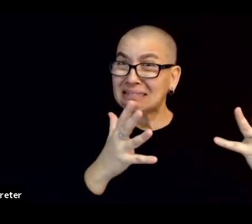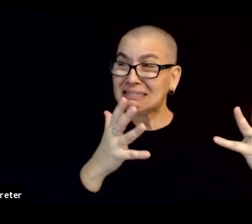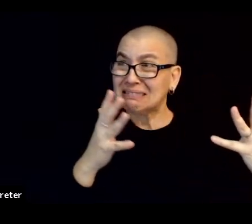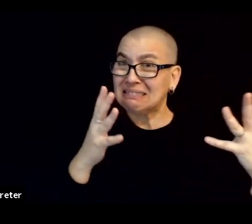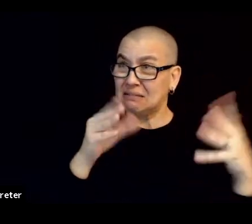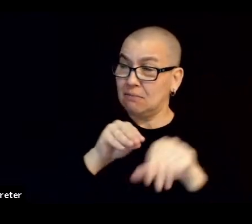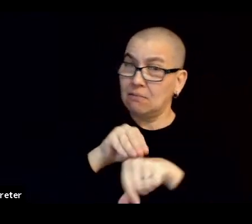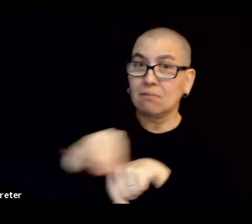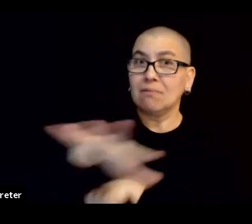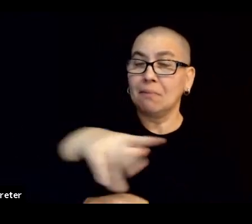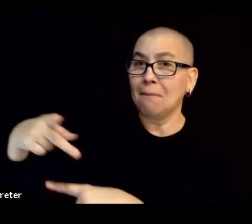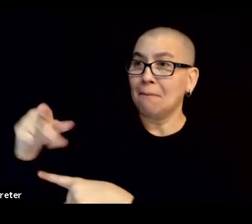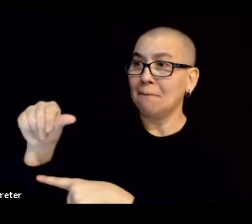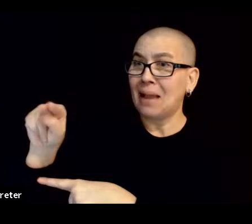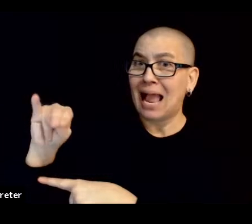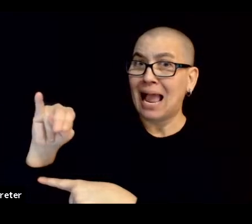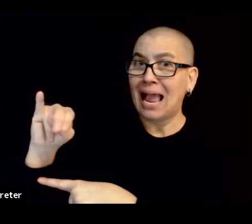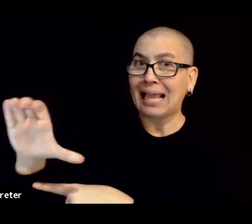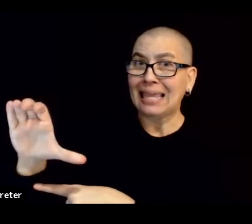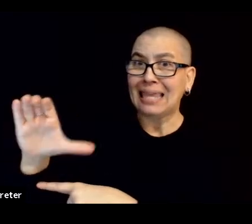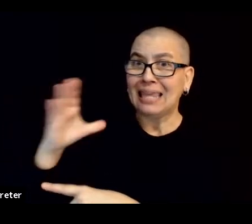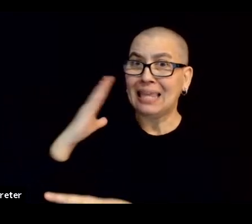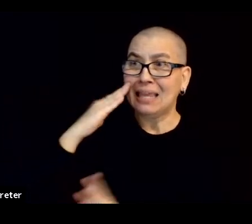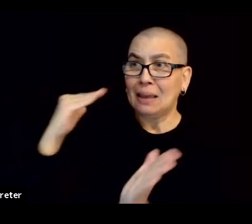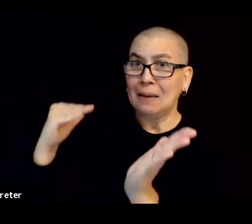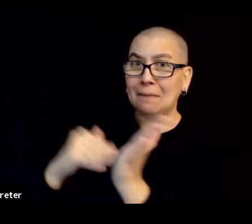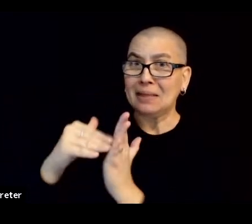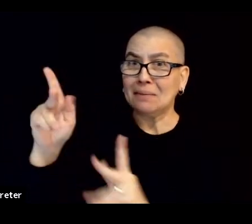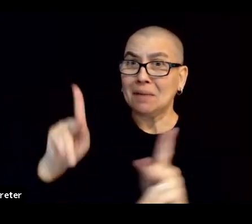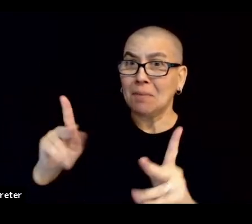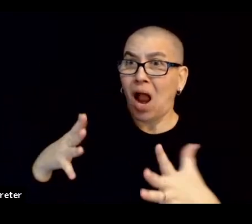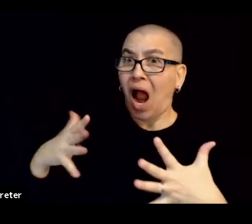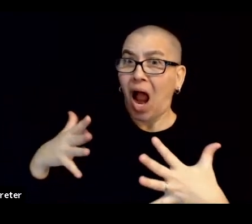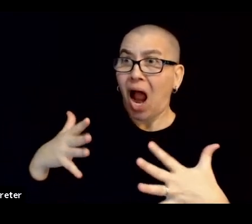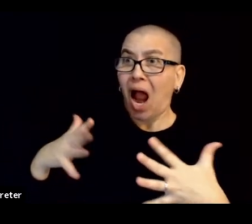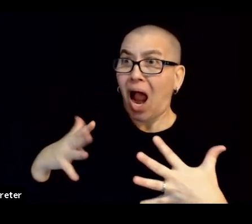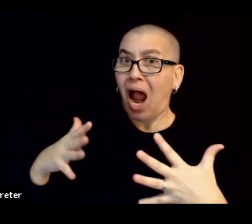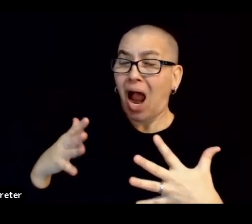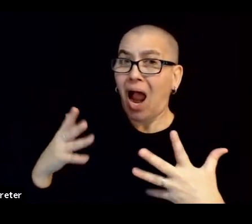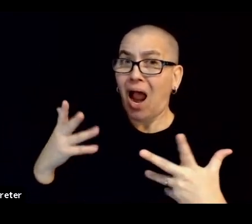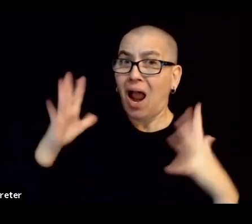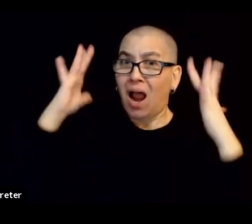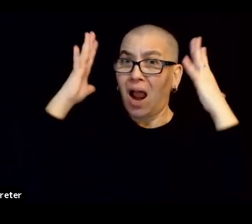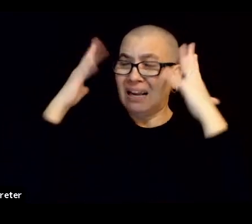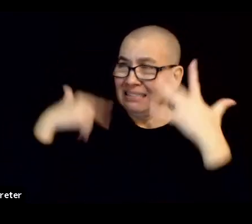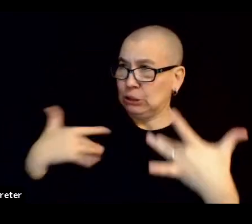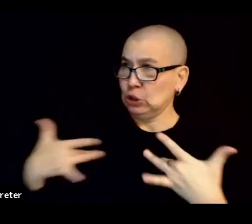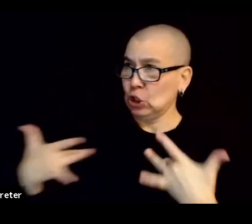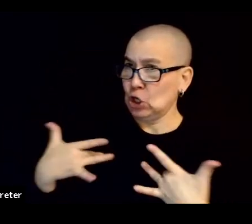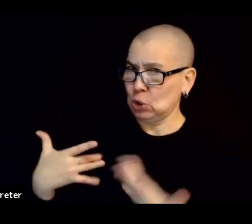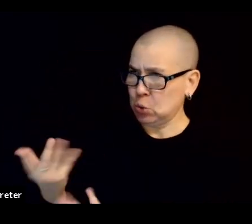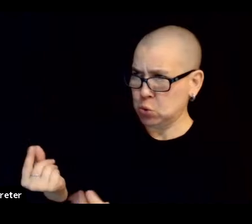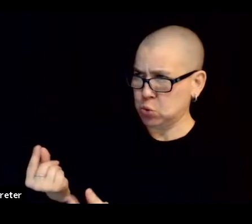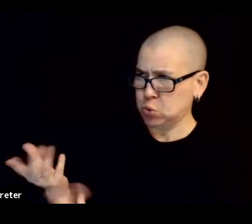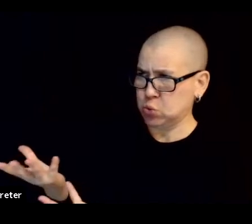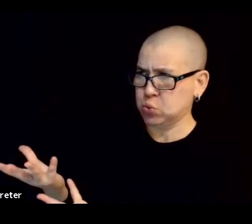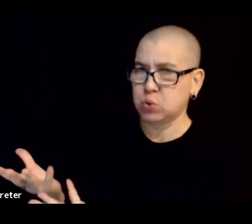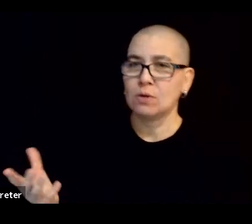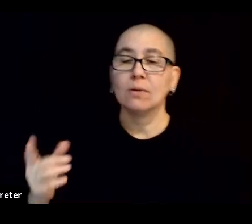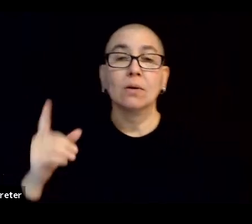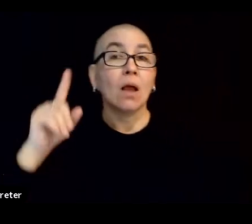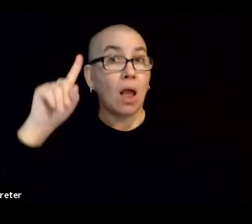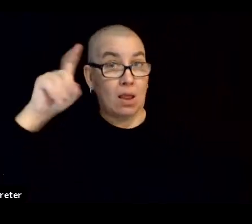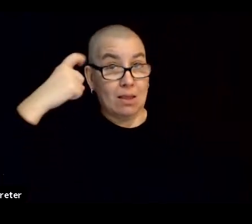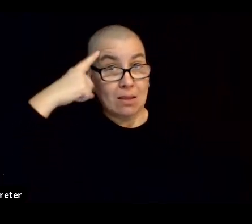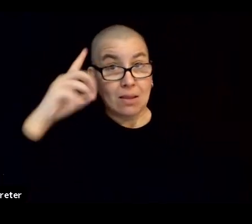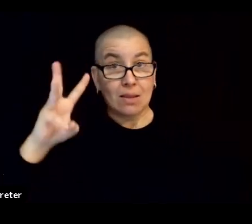get frustrated when they're not able to get it and only a few hundred can get it? Yeah, I'm worried about it, Jeremy. It's a good question. I think, yes, it's worth it